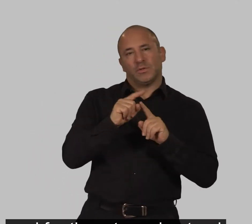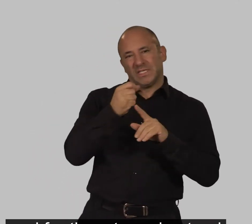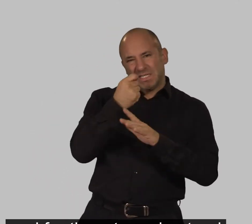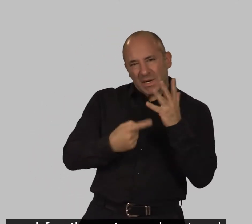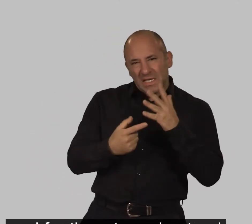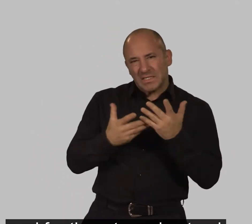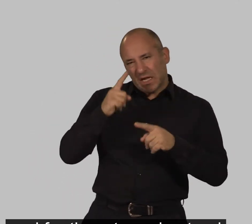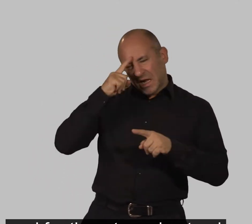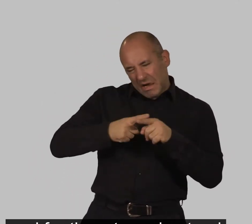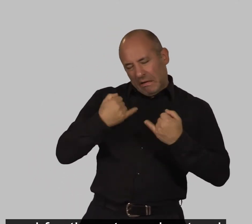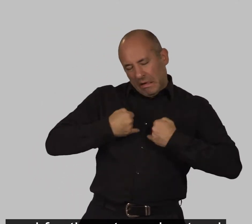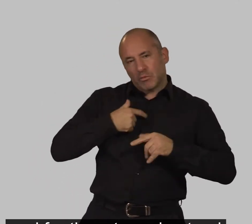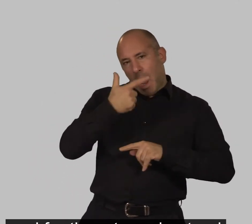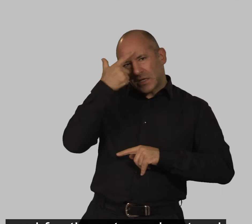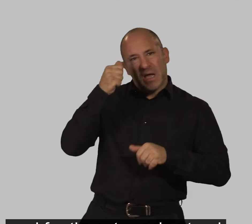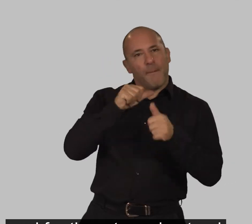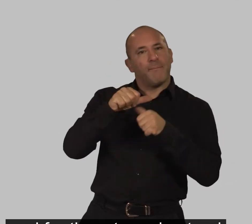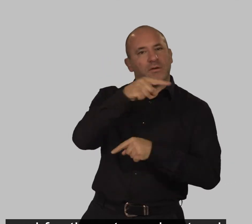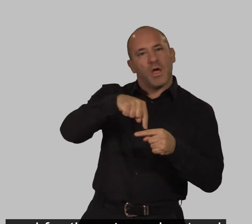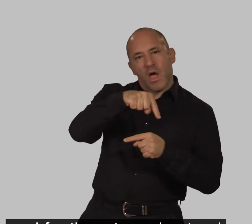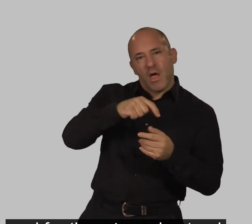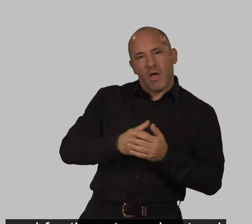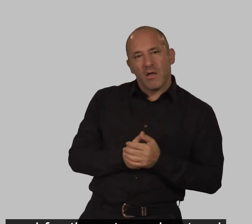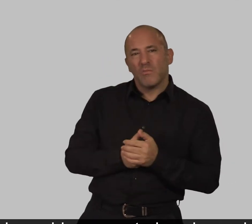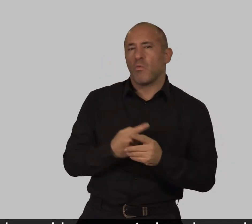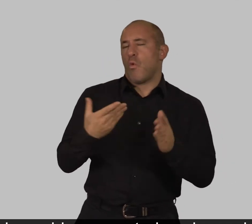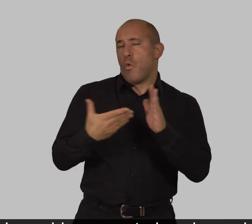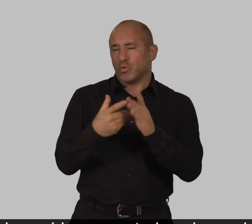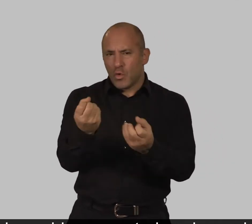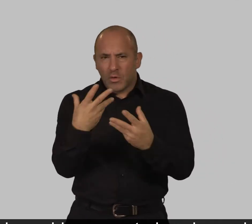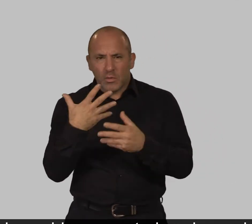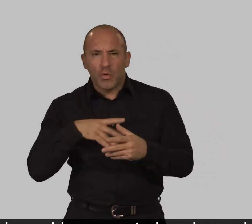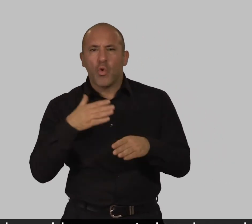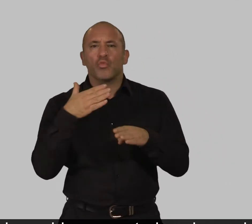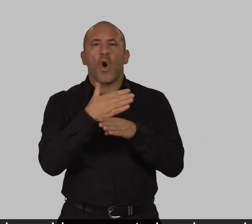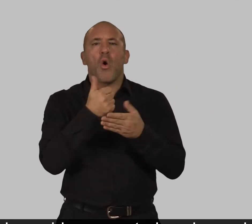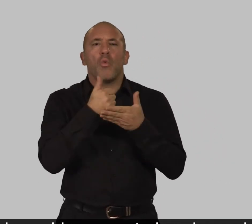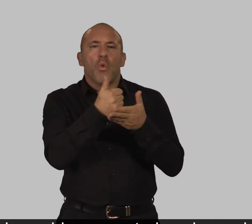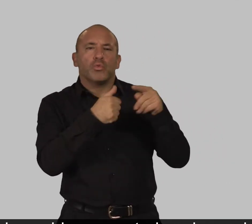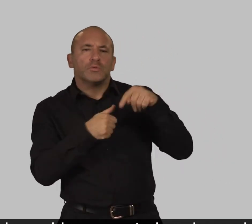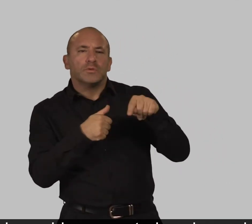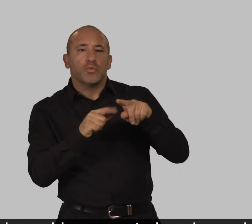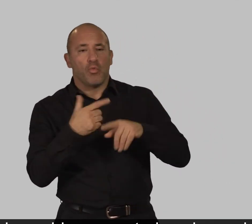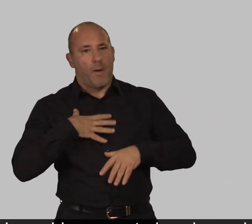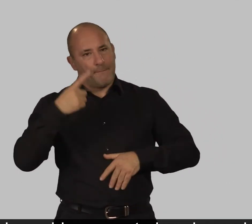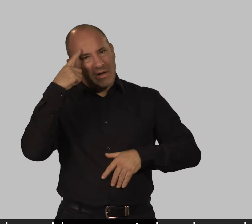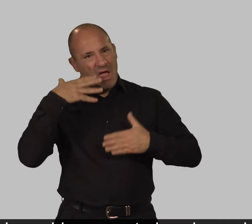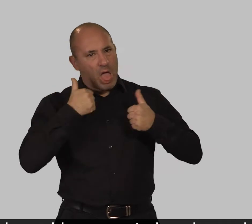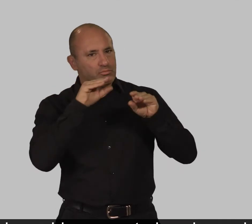understand disability and illness better. You also said you wanted work coaches to have mental